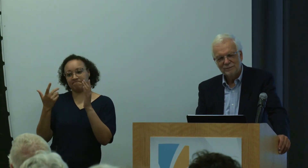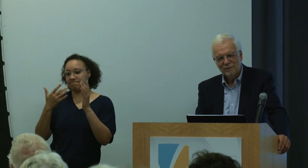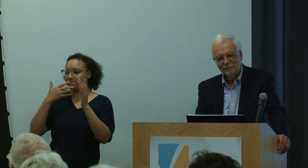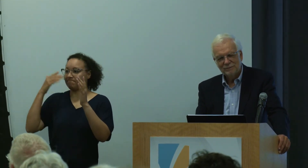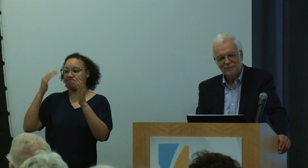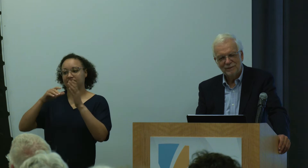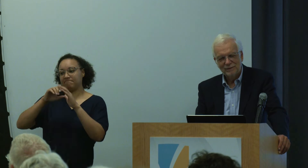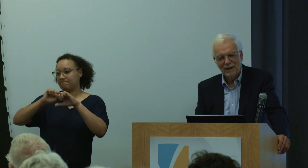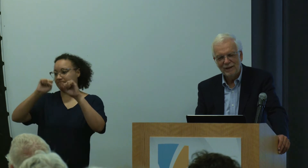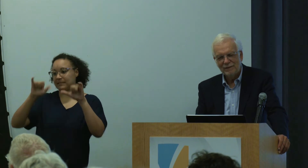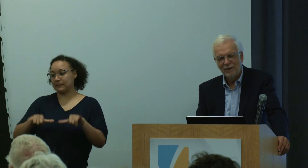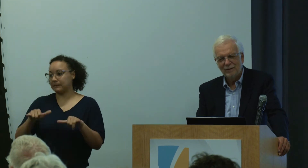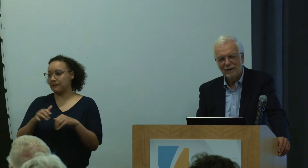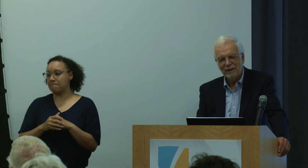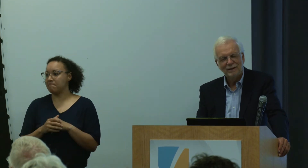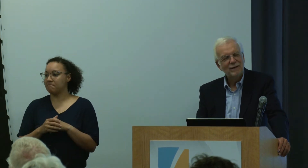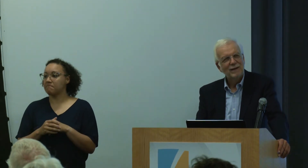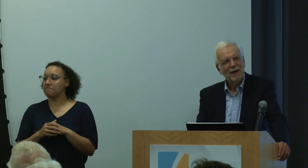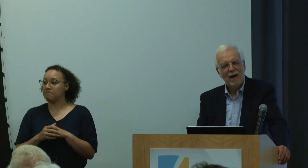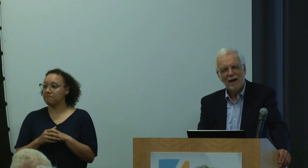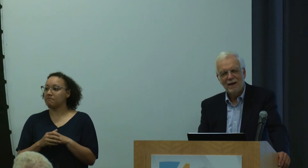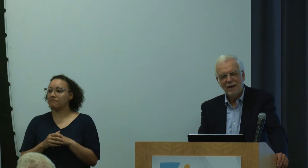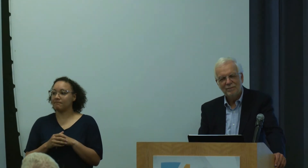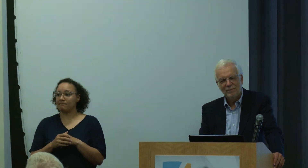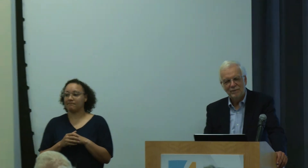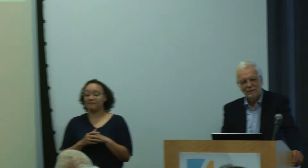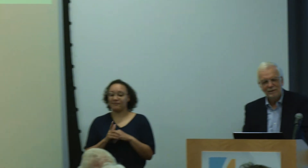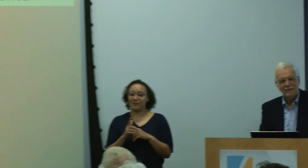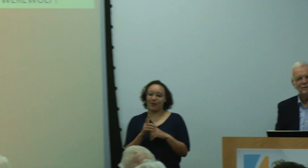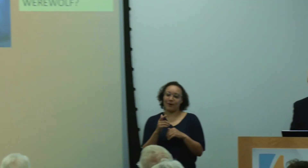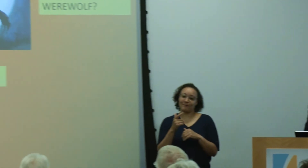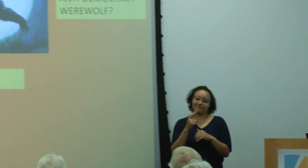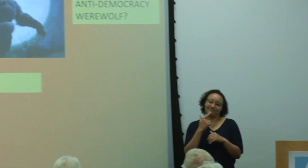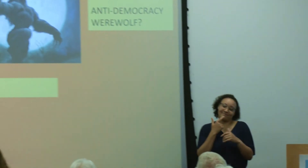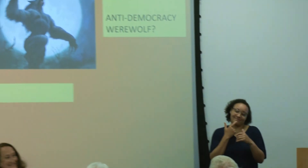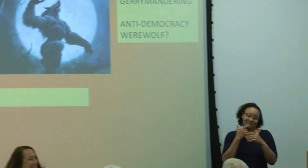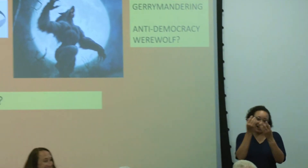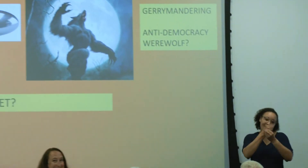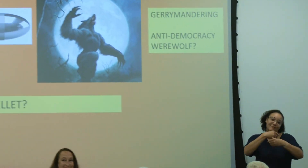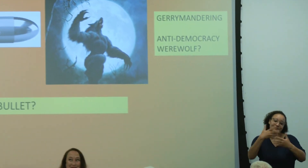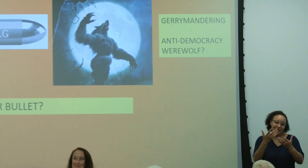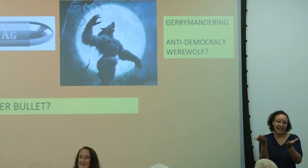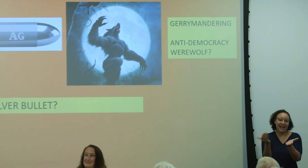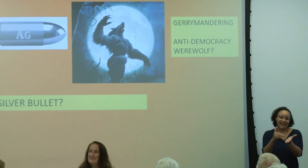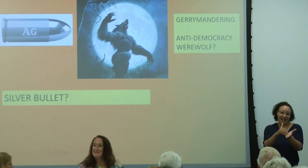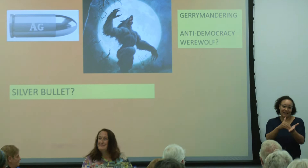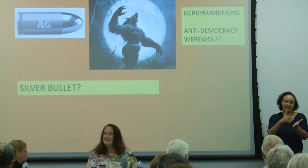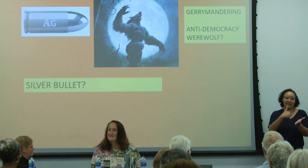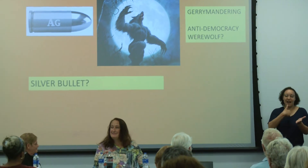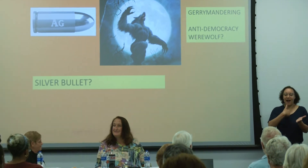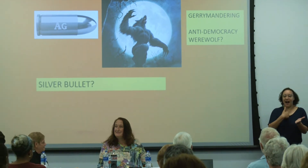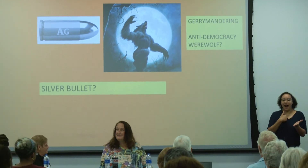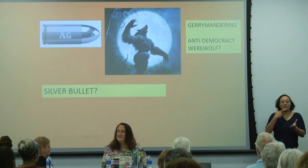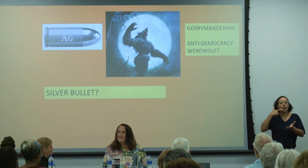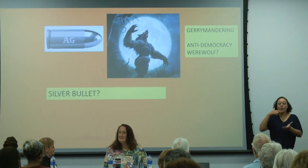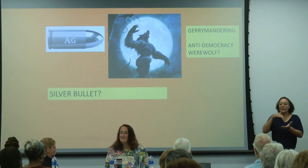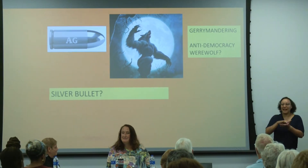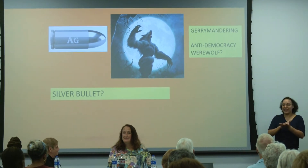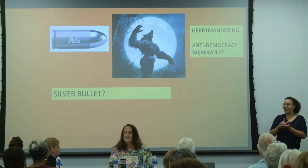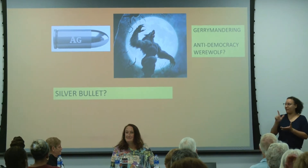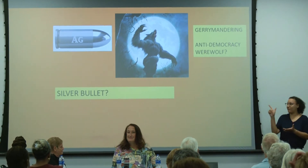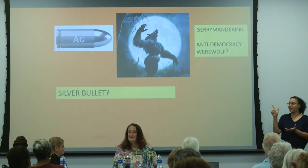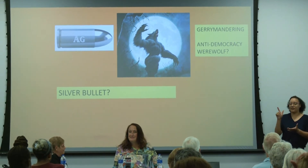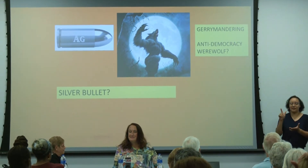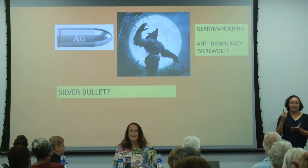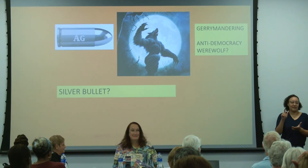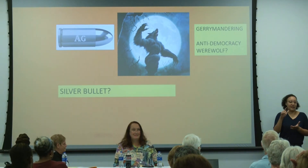to tell you, again, I am not a believer in a civil war.